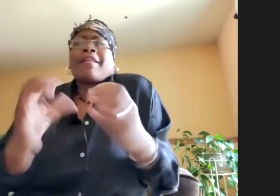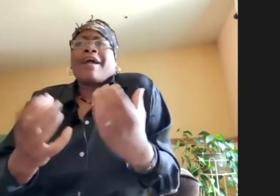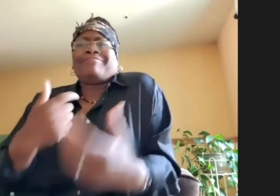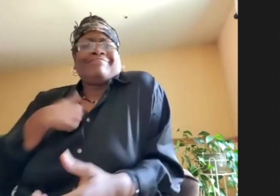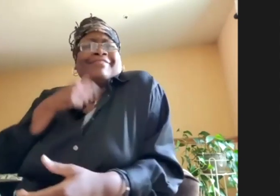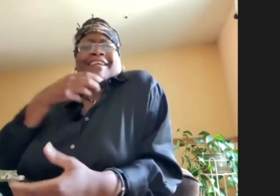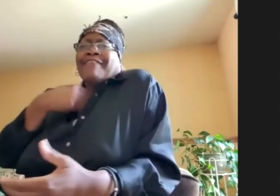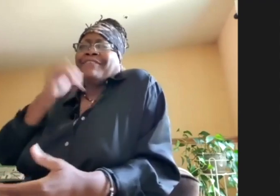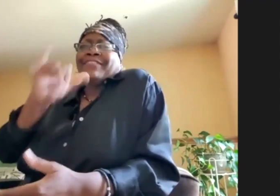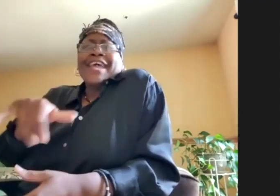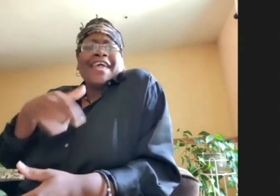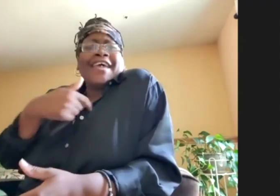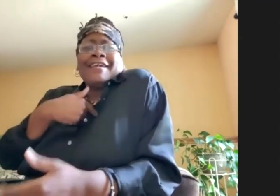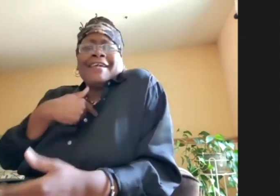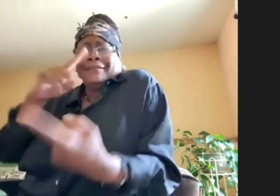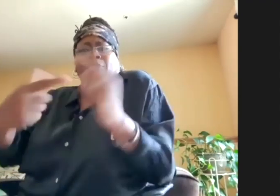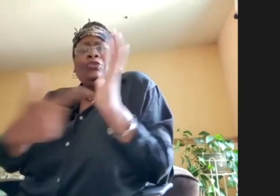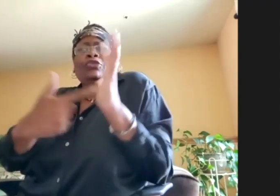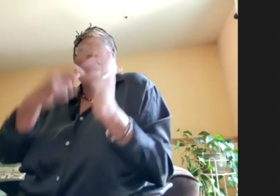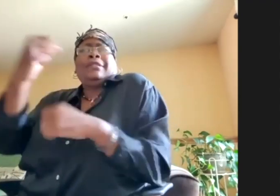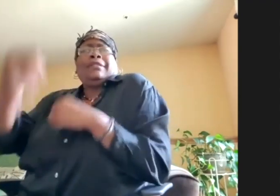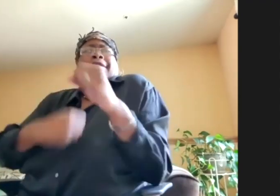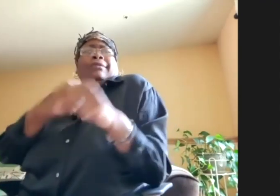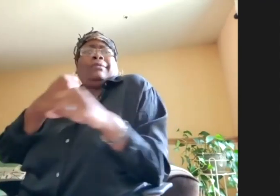doing well, that really isn't enough.